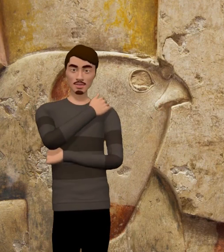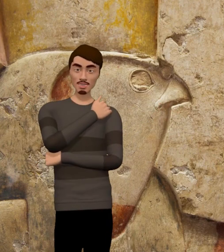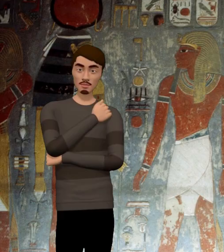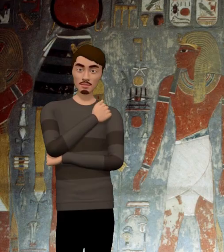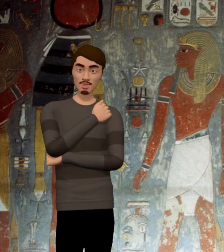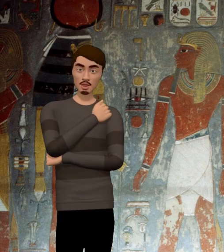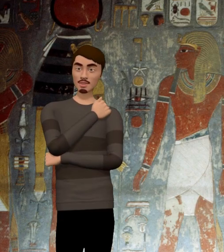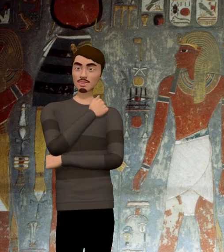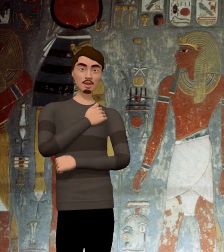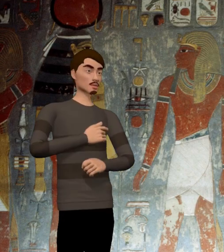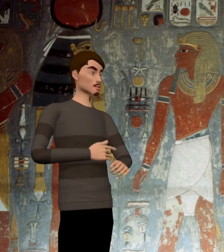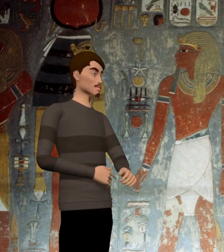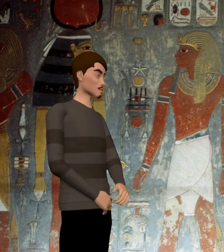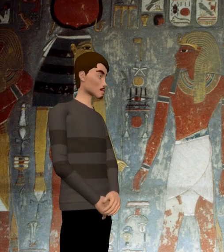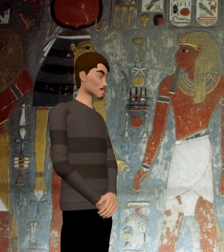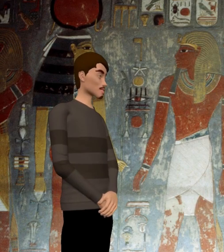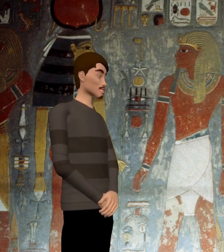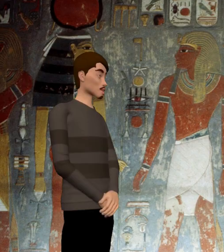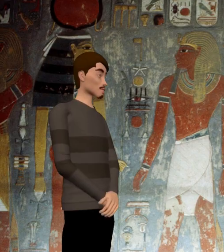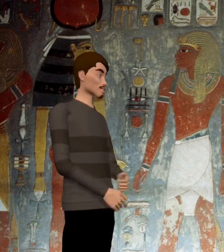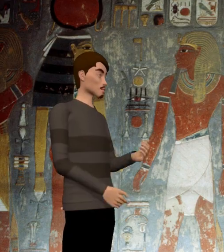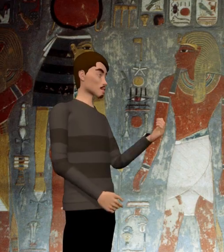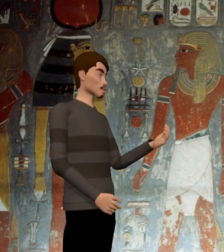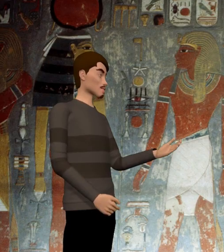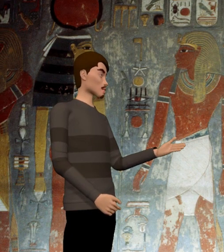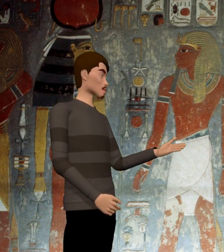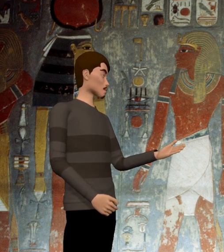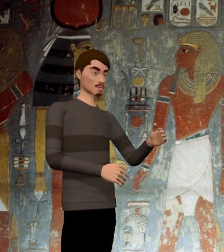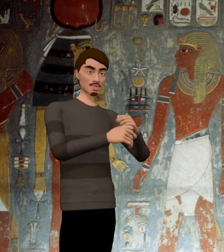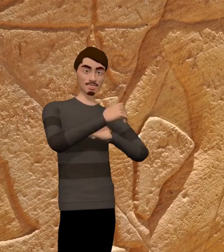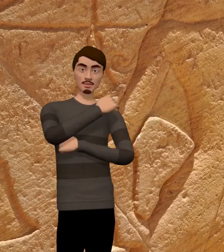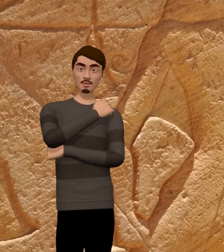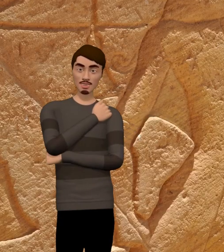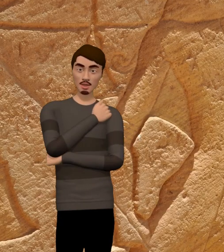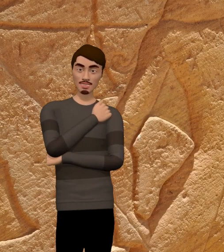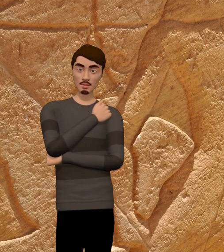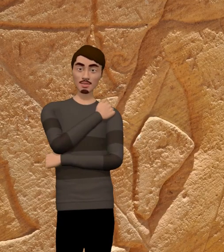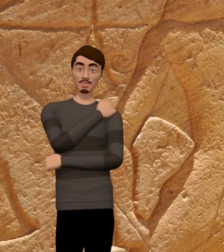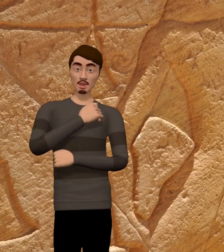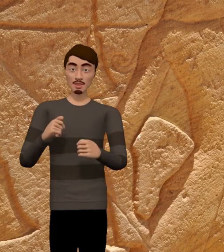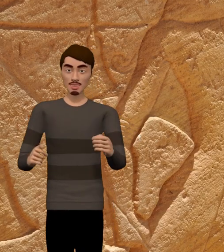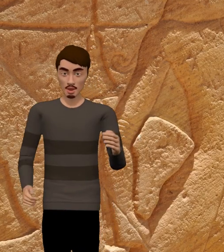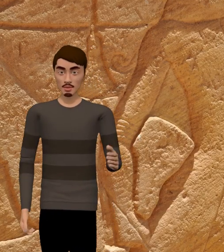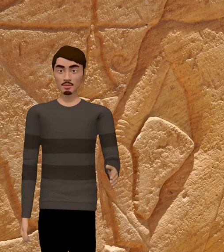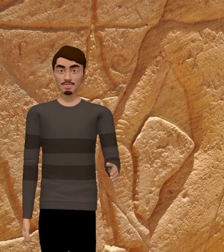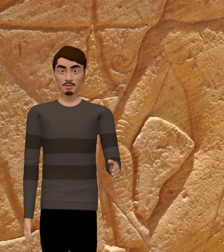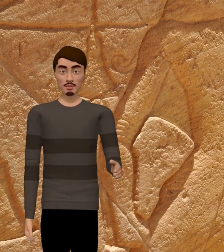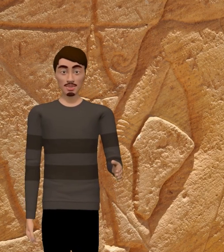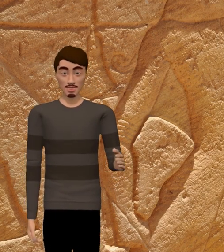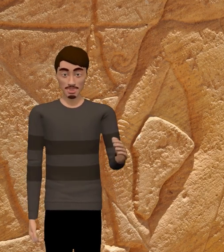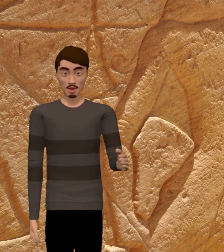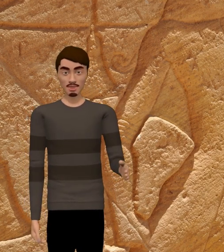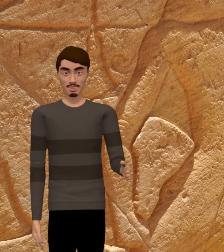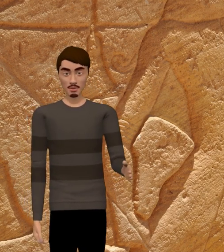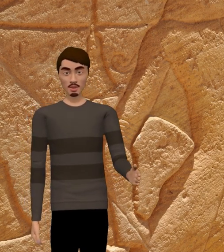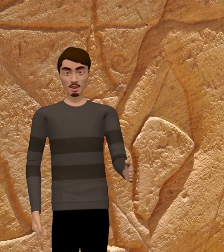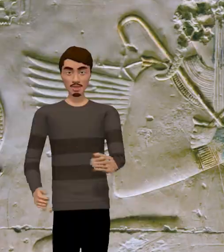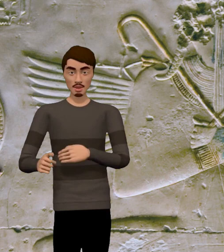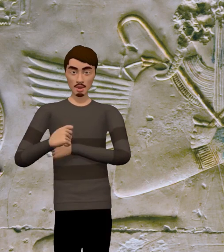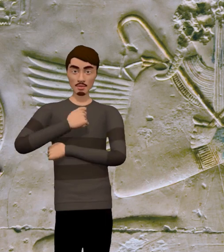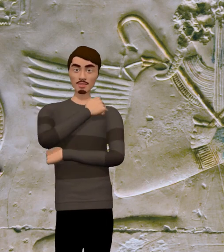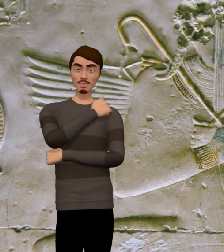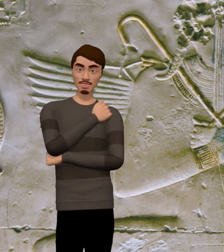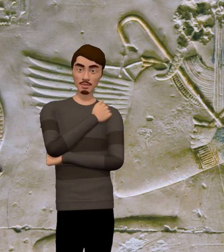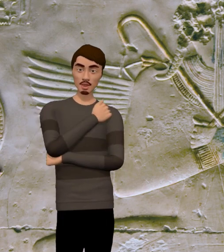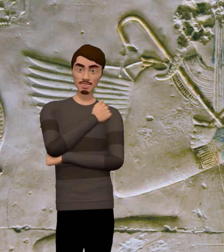gave life to a complex ritual that we know under the name of mummification. The purpose of mummification was